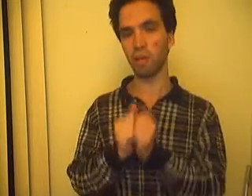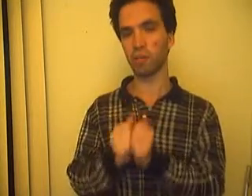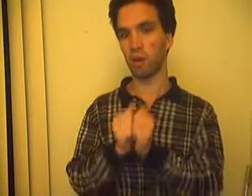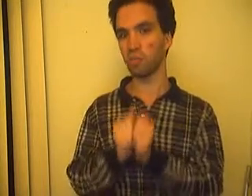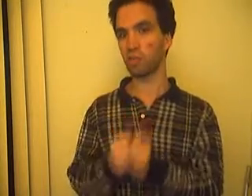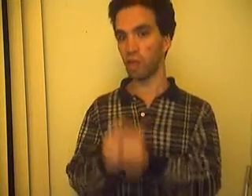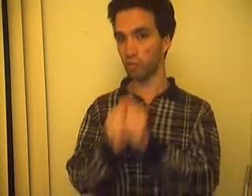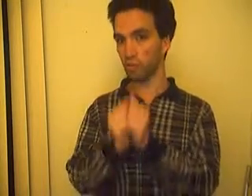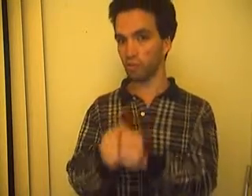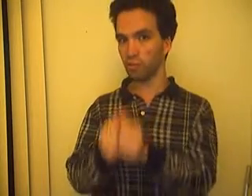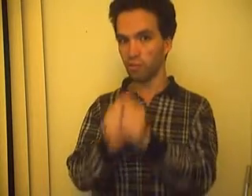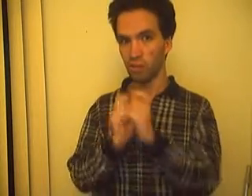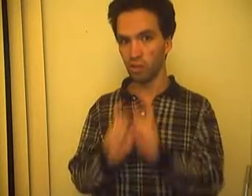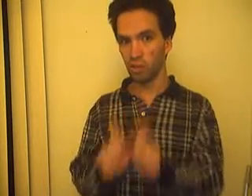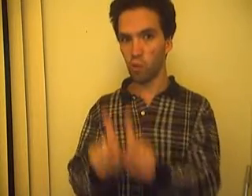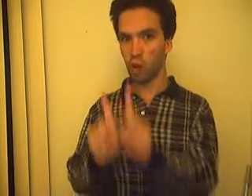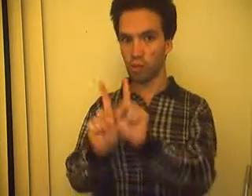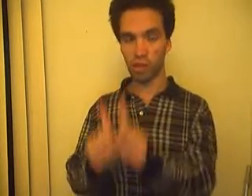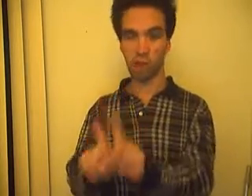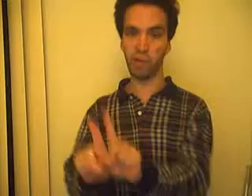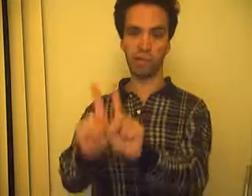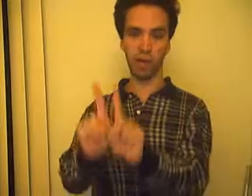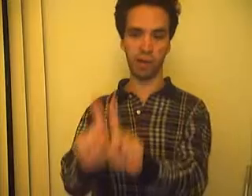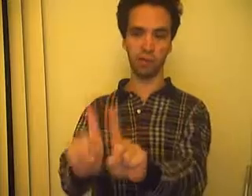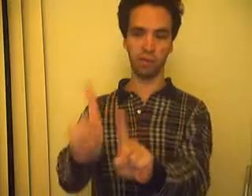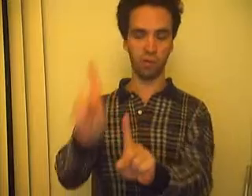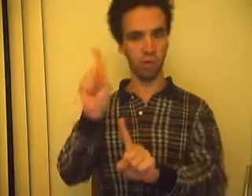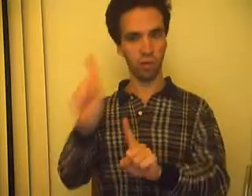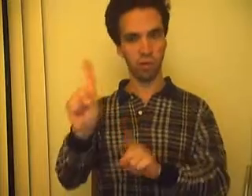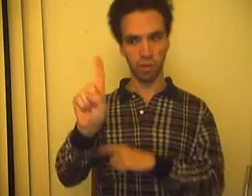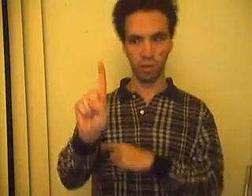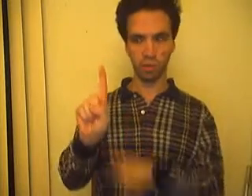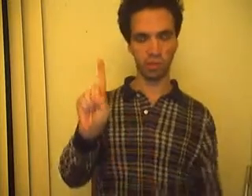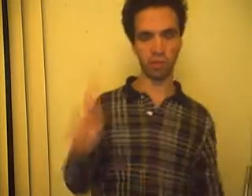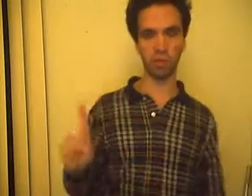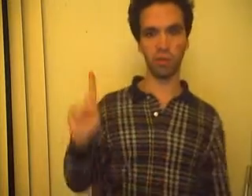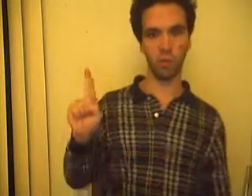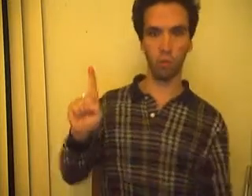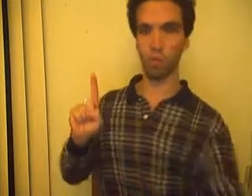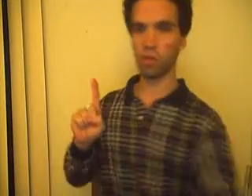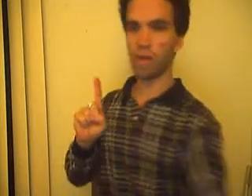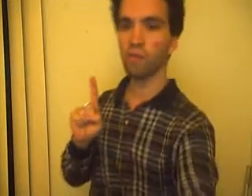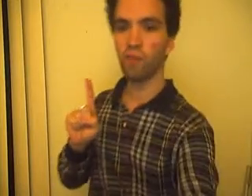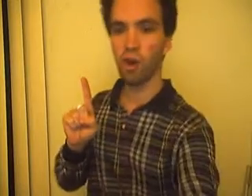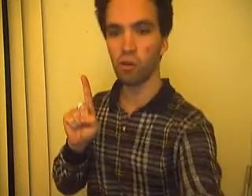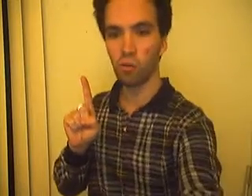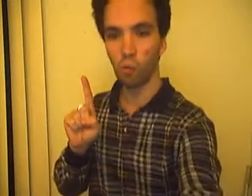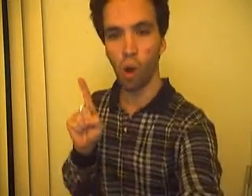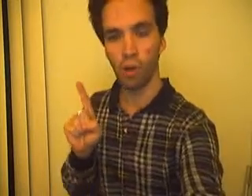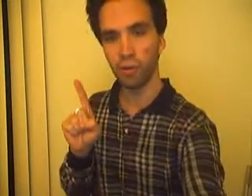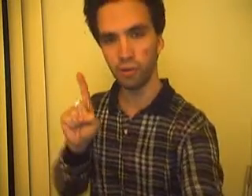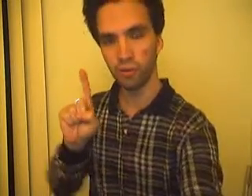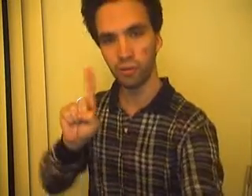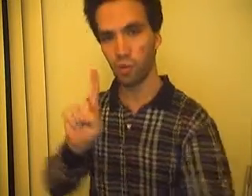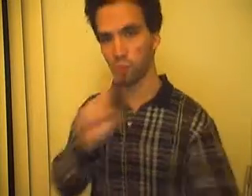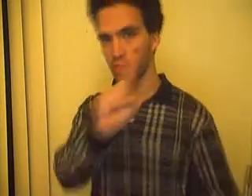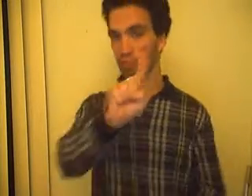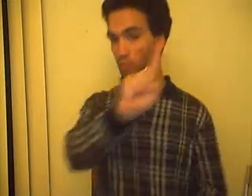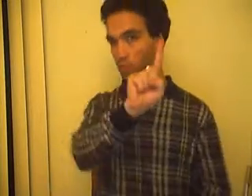time, together, walk side by side. So this is a classifier 1, represents a person,